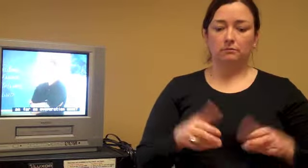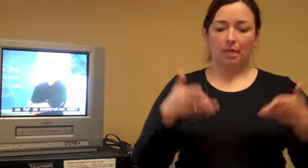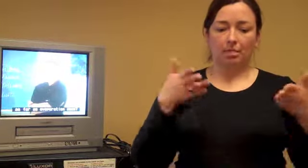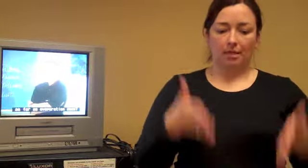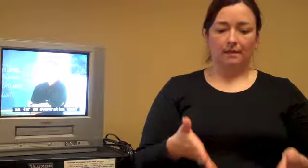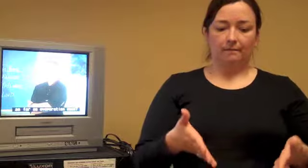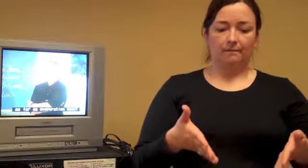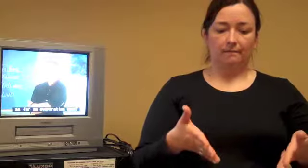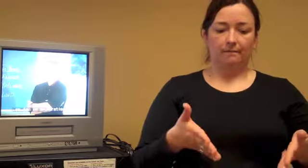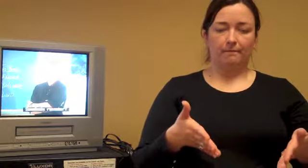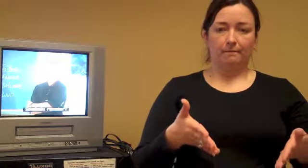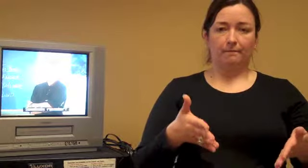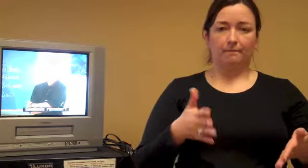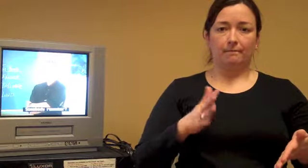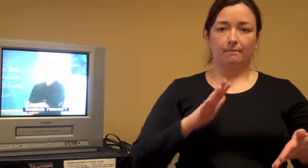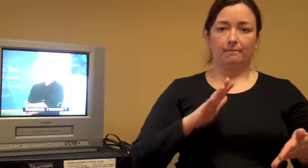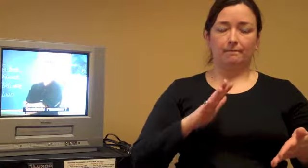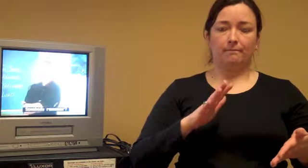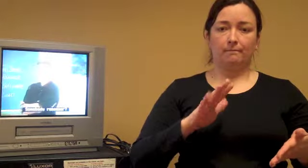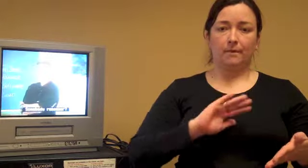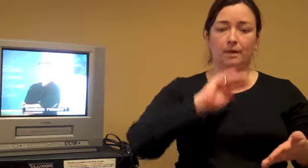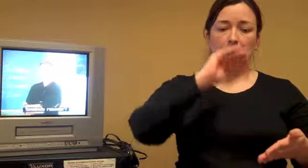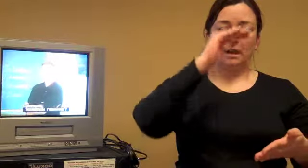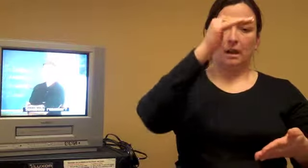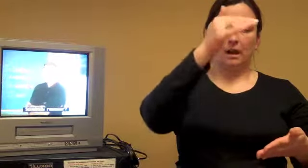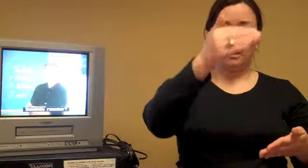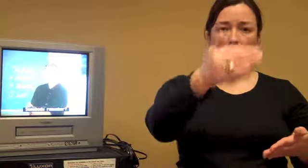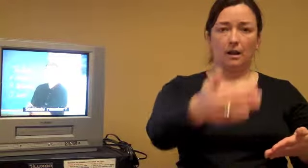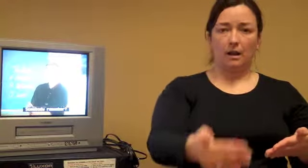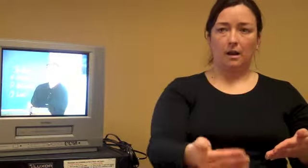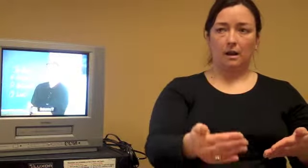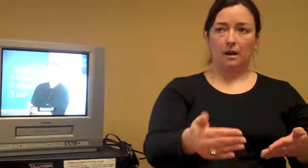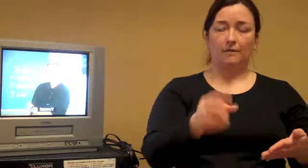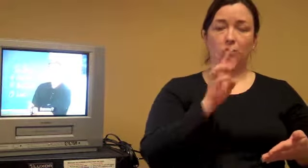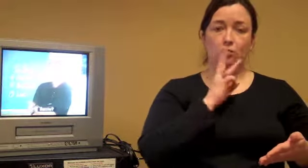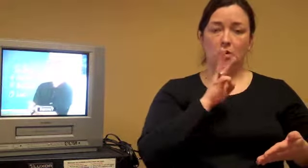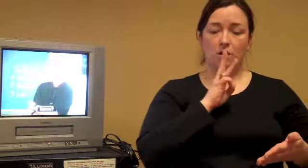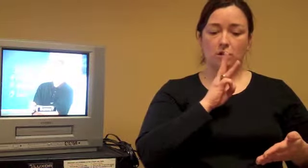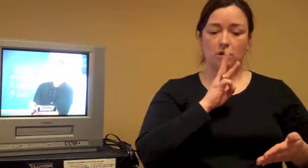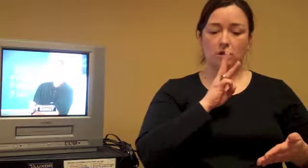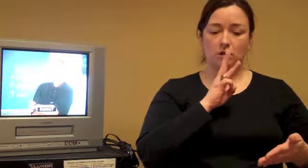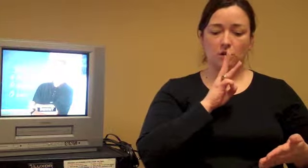as evaporation goes? Somebody remember? Dan?